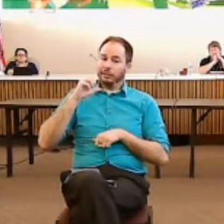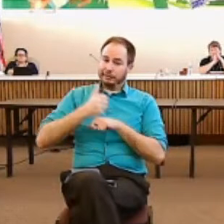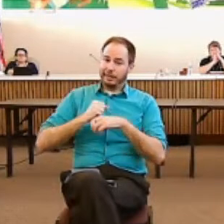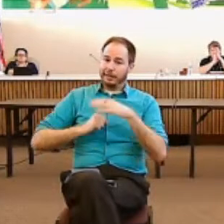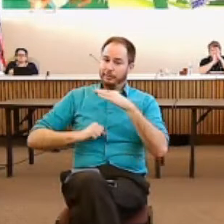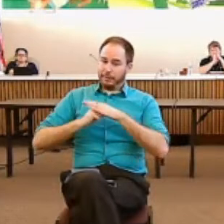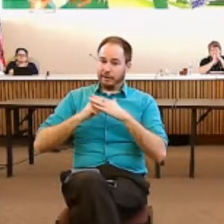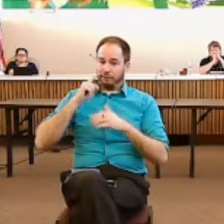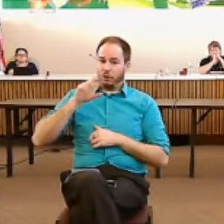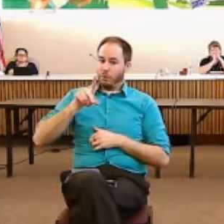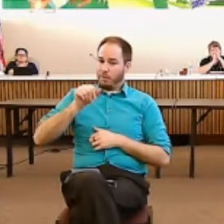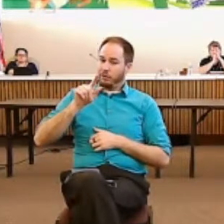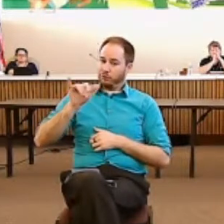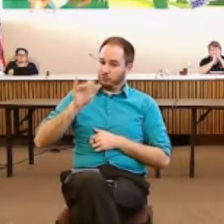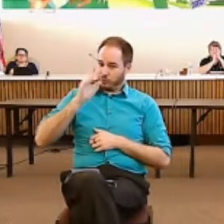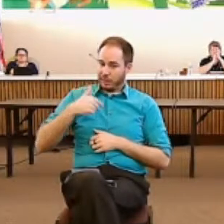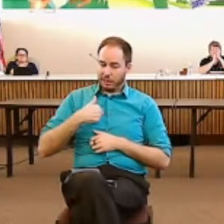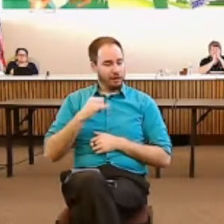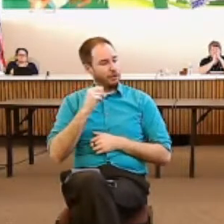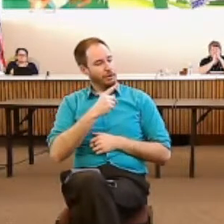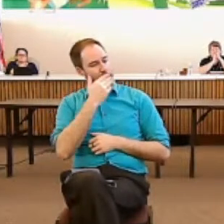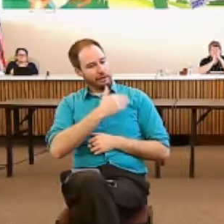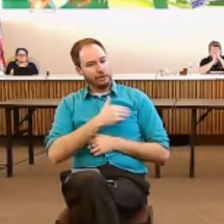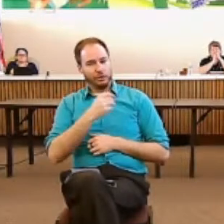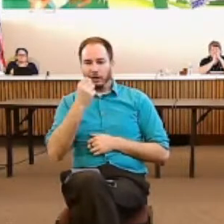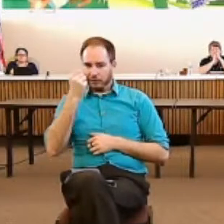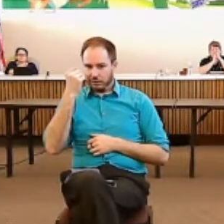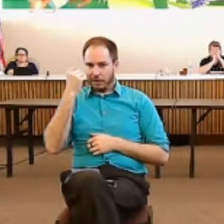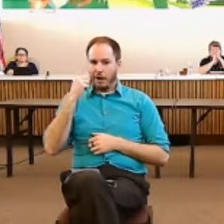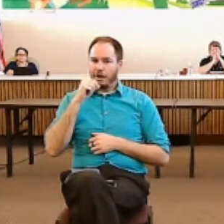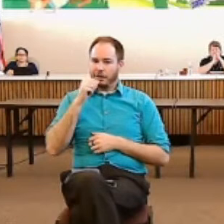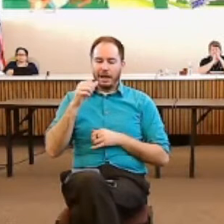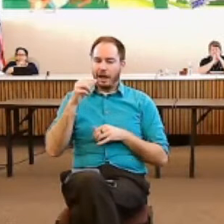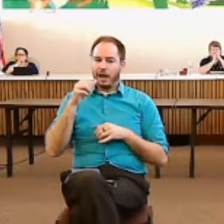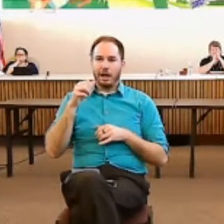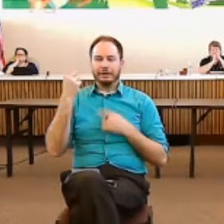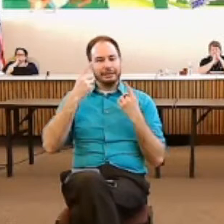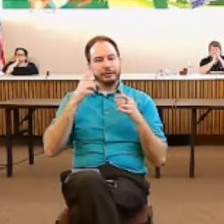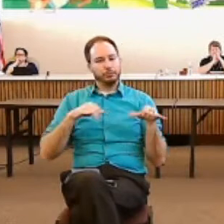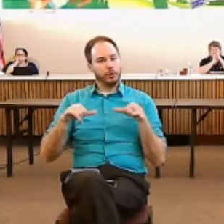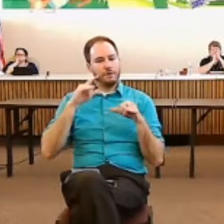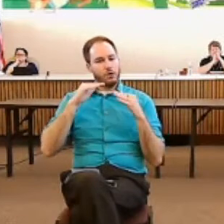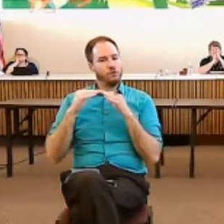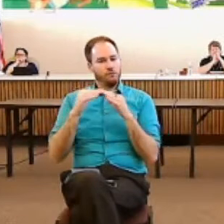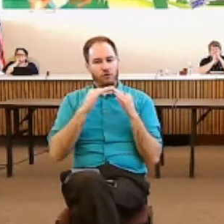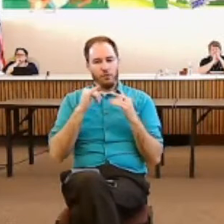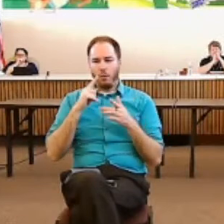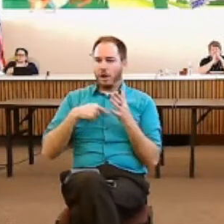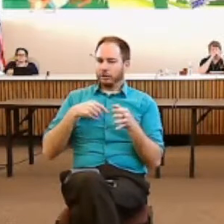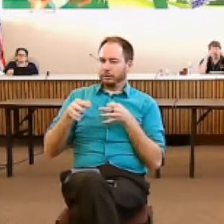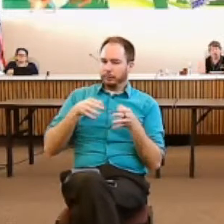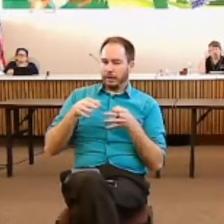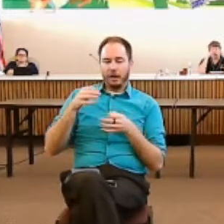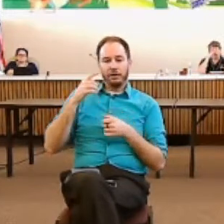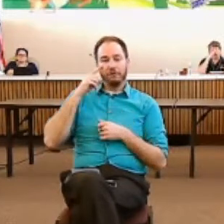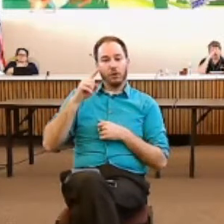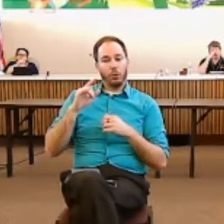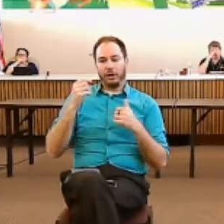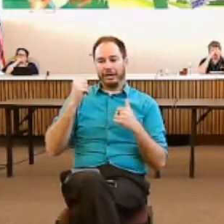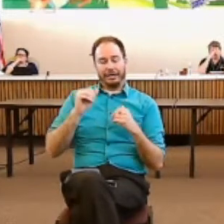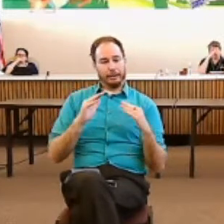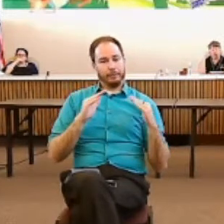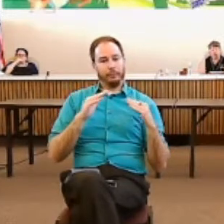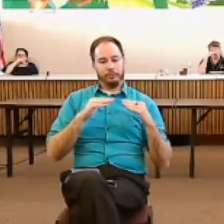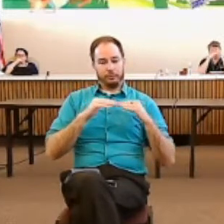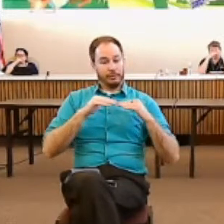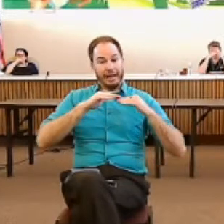on the cupola, Okay, thank you. but it's not considered part of the roof measurement. That's what I was explaining. If for a peaked roof,